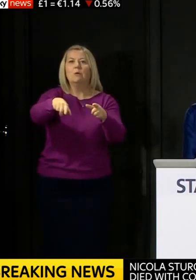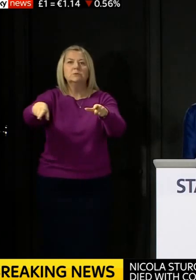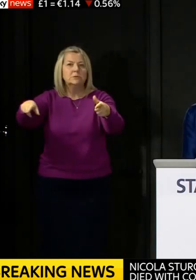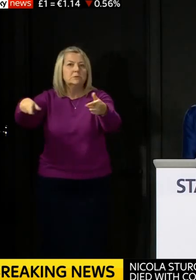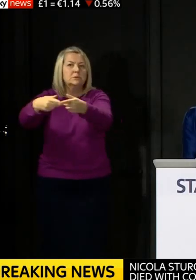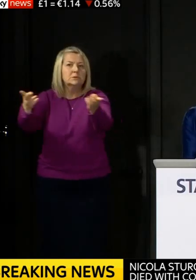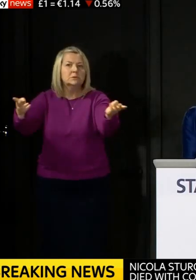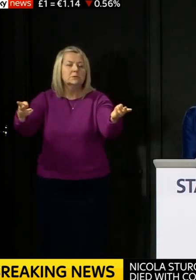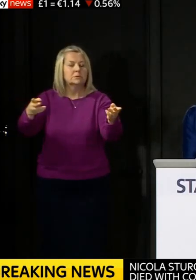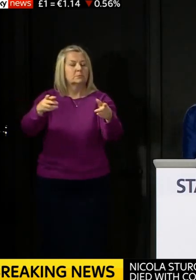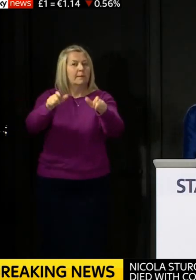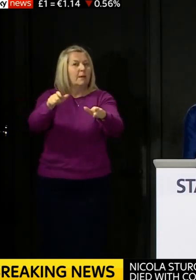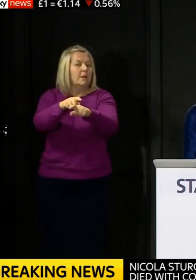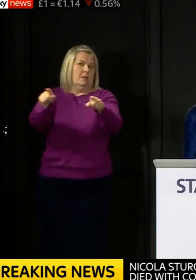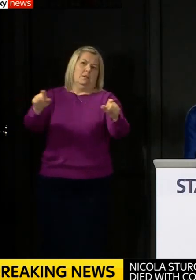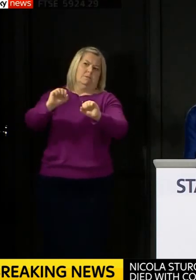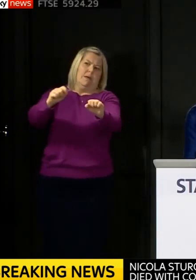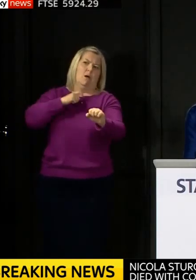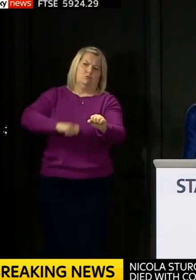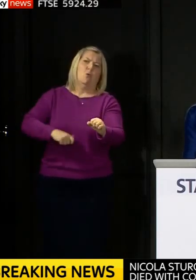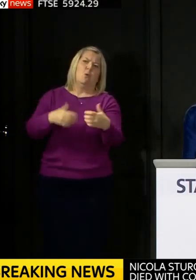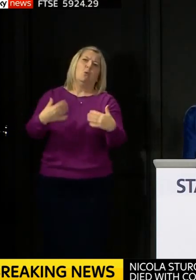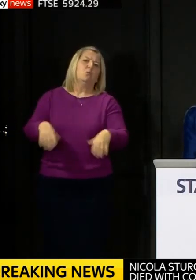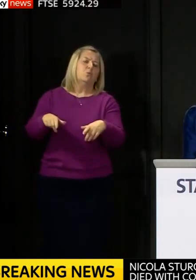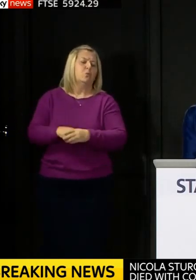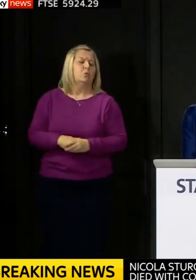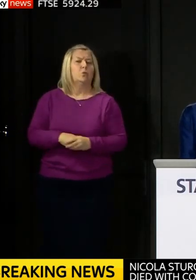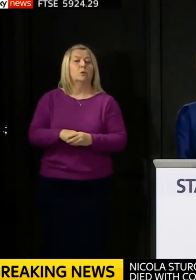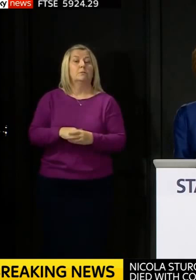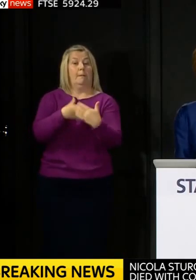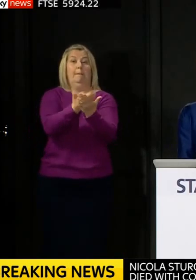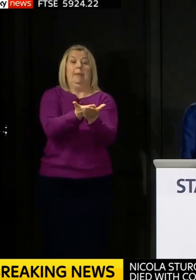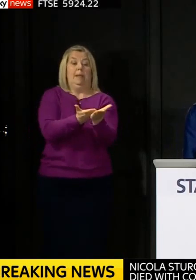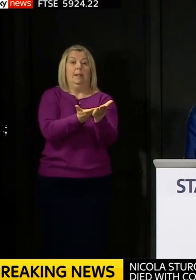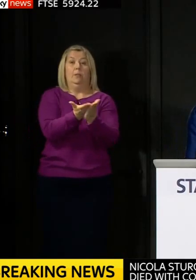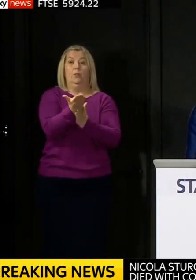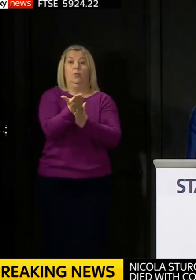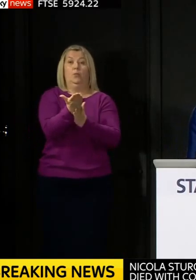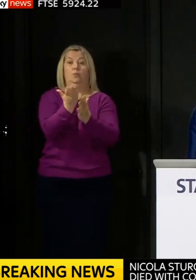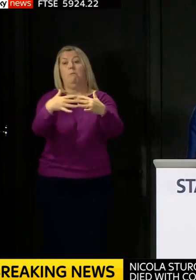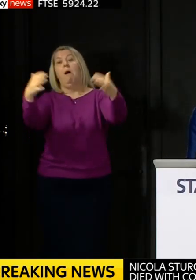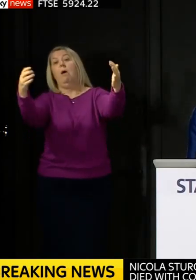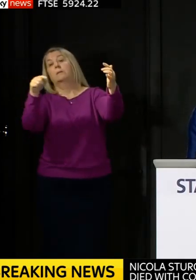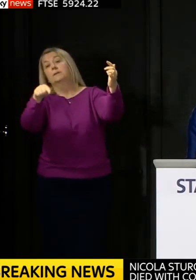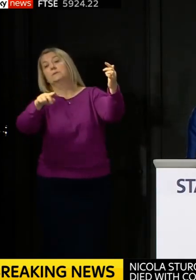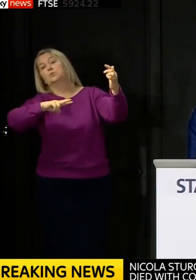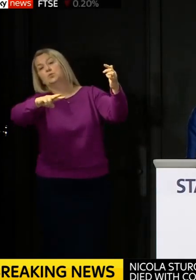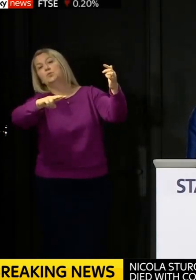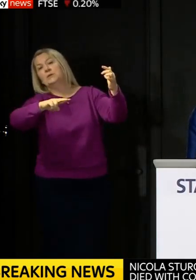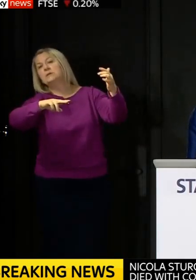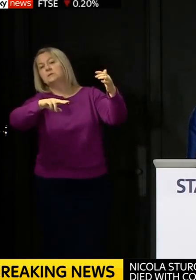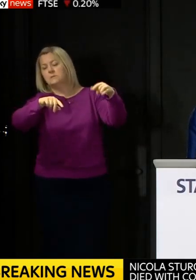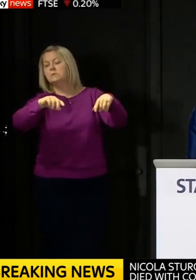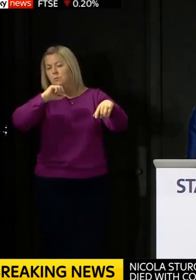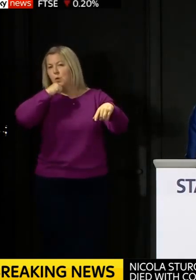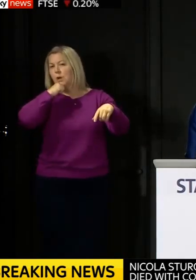the incredibly important role that you are playing. The bill is due to go through the Scottish Parliament in the next 2 weeks, and I hope that